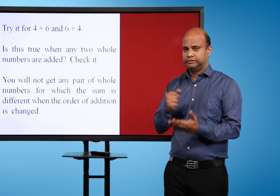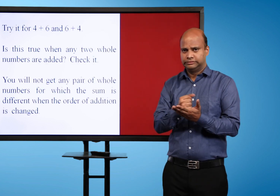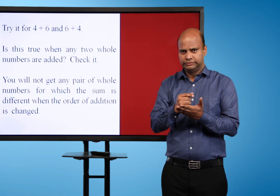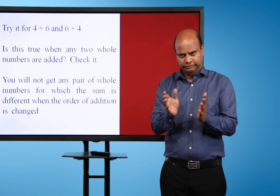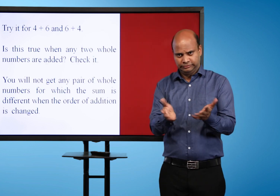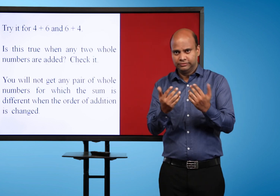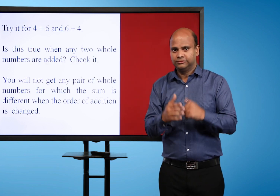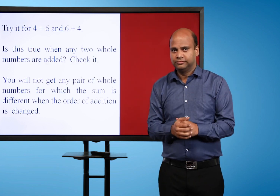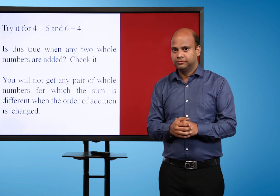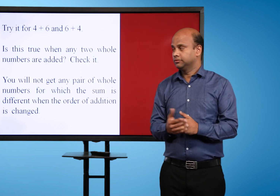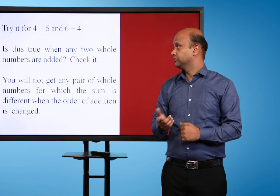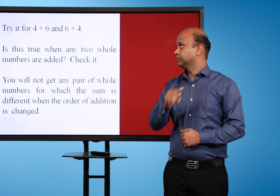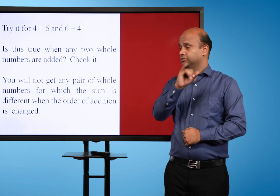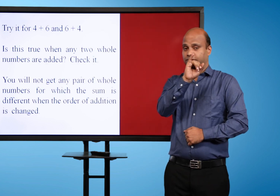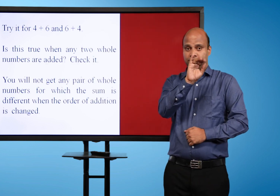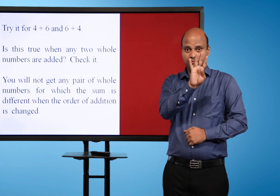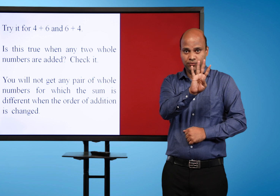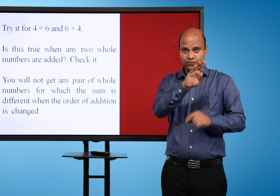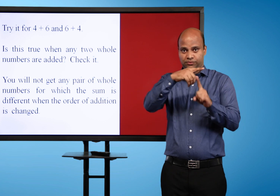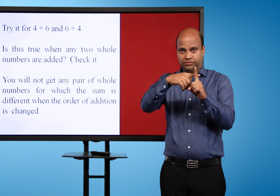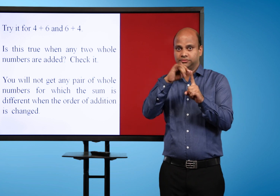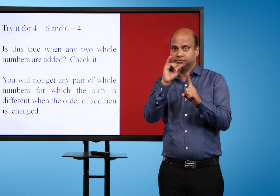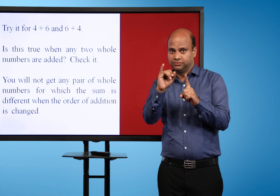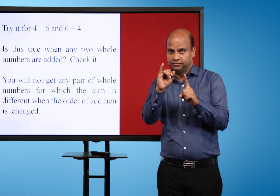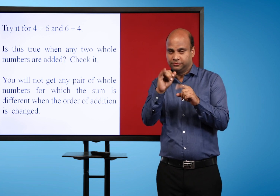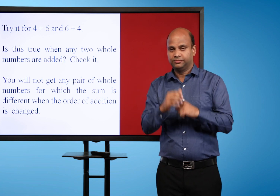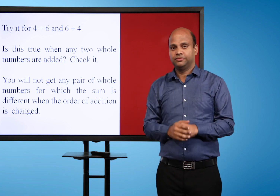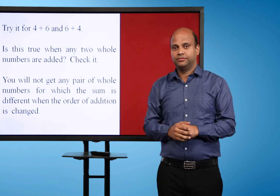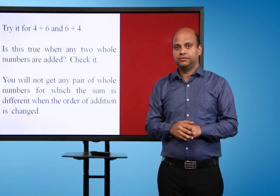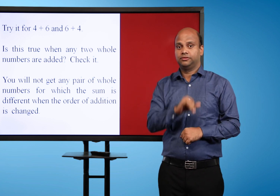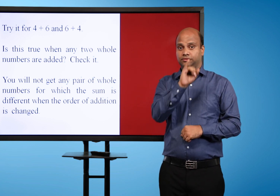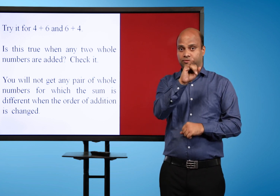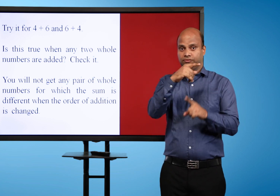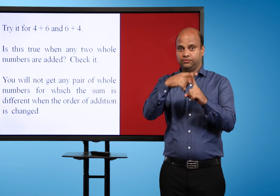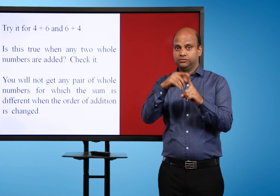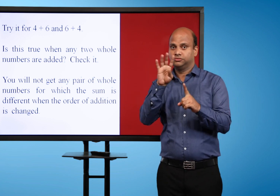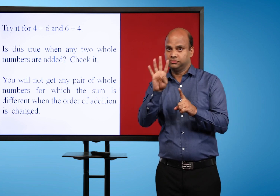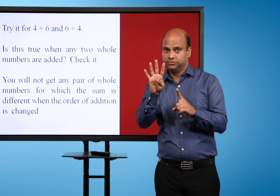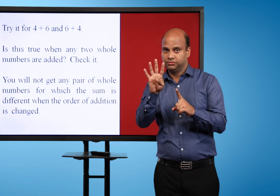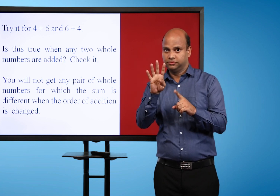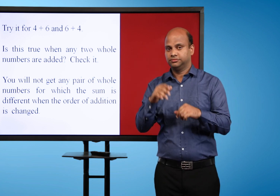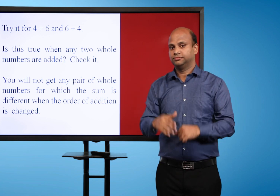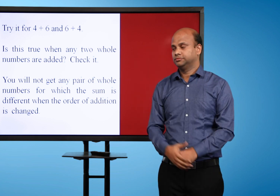Try it for 4 plus 6 and 6 plus 4.